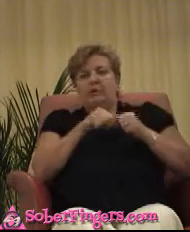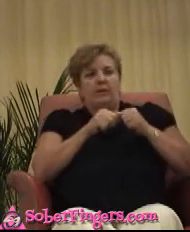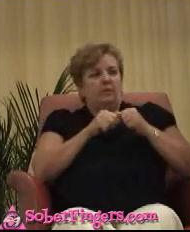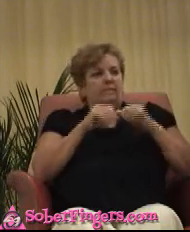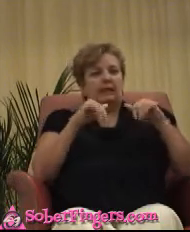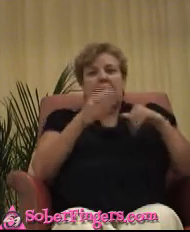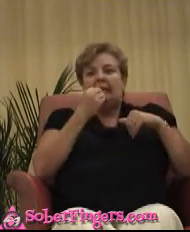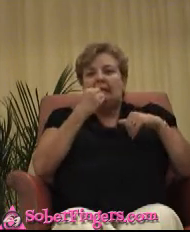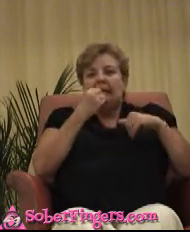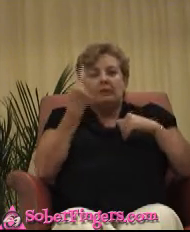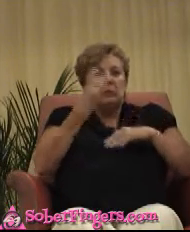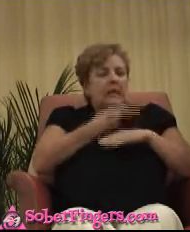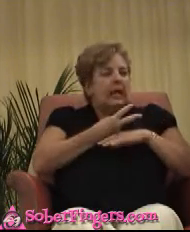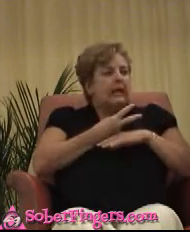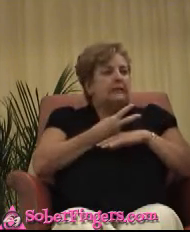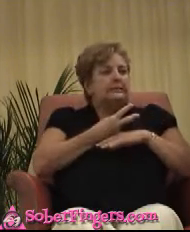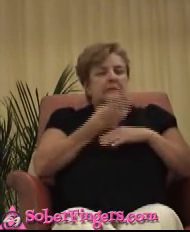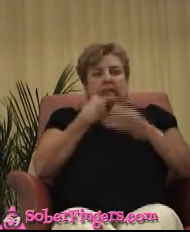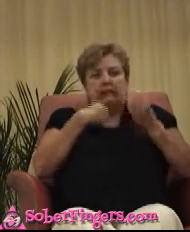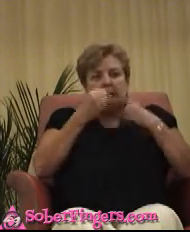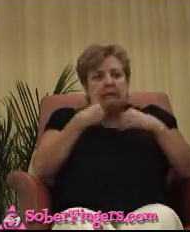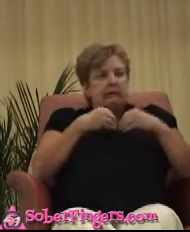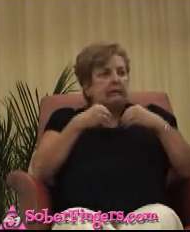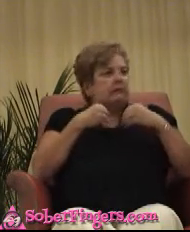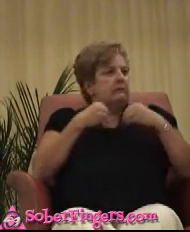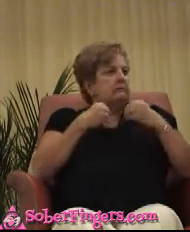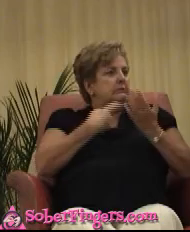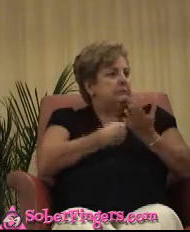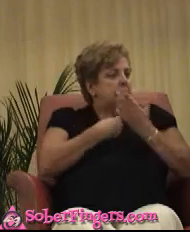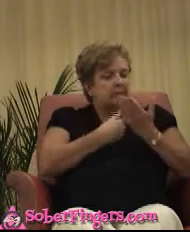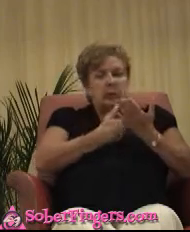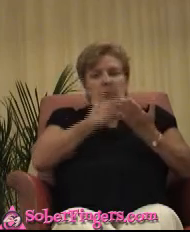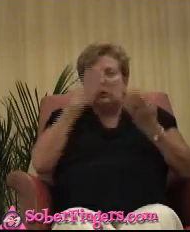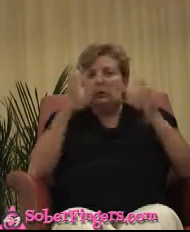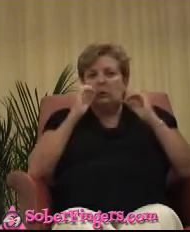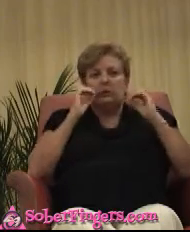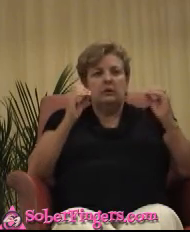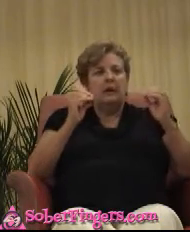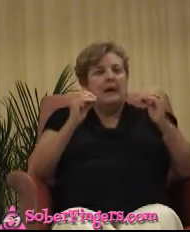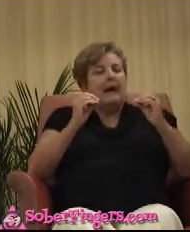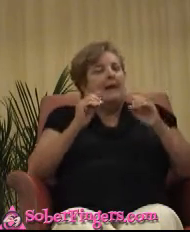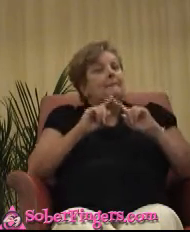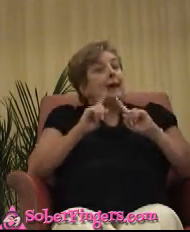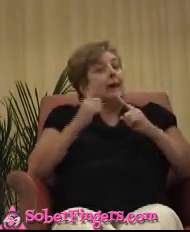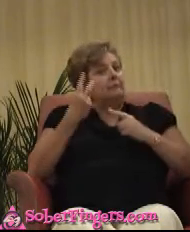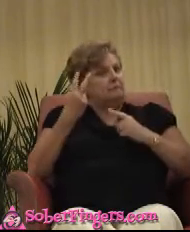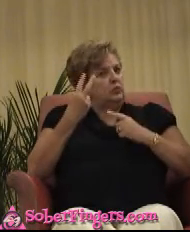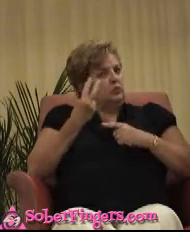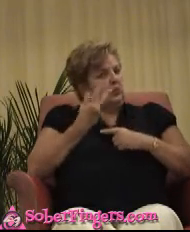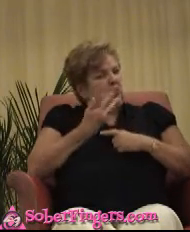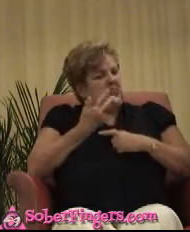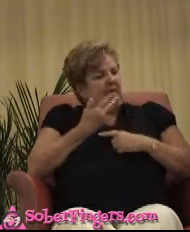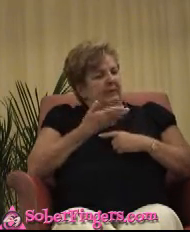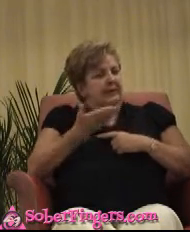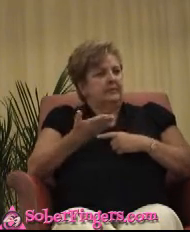days. But I don't remember anything about that meeting, except a couple of things. I don't know if I was in there 10 minutes or an hour and 10